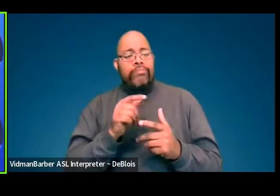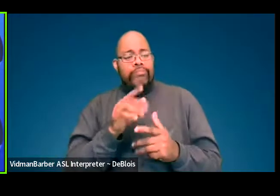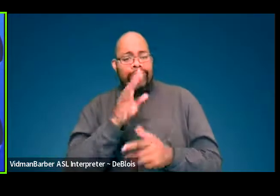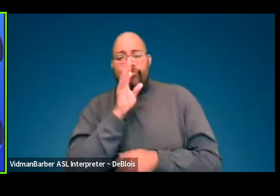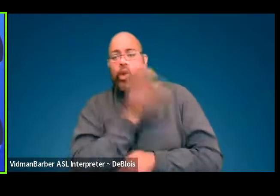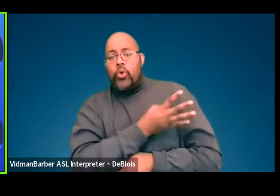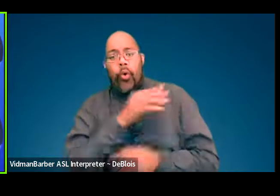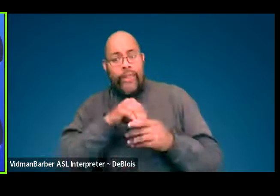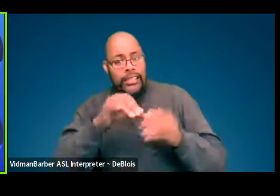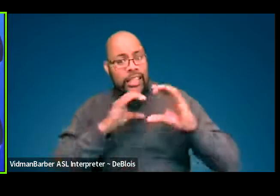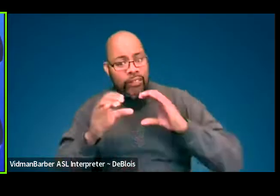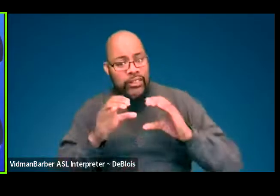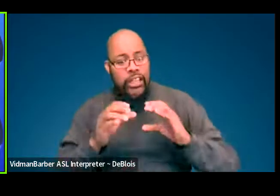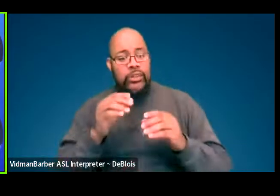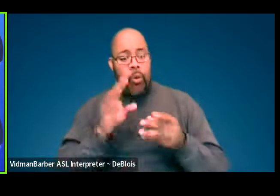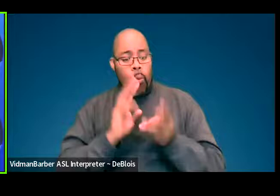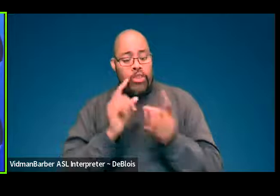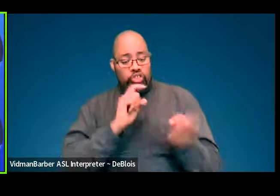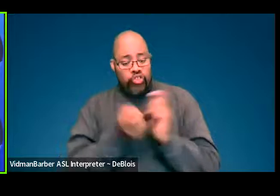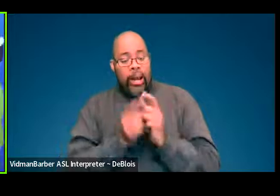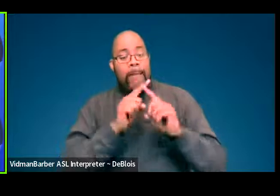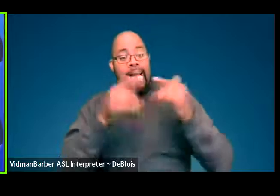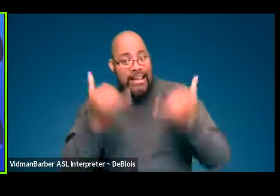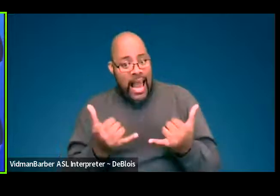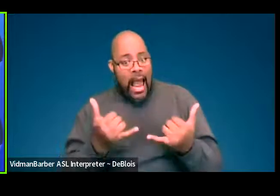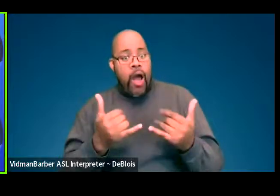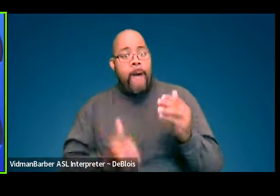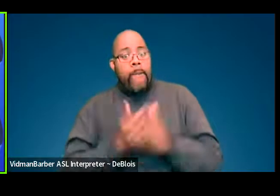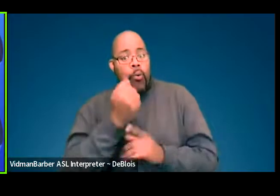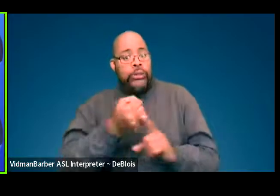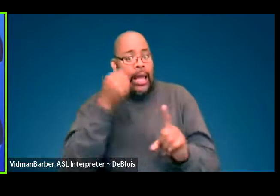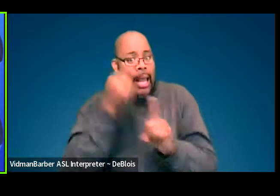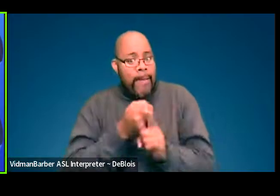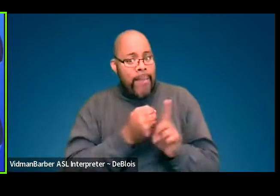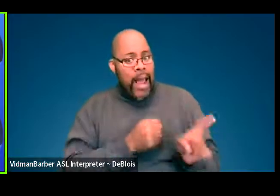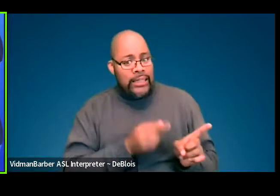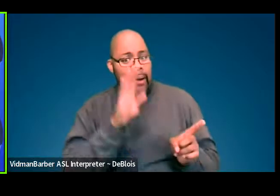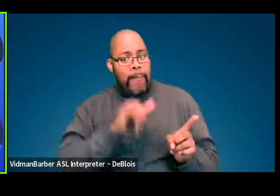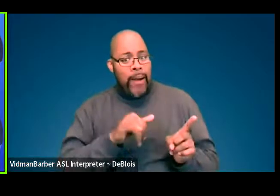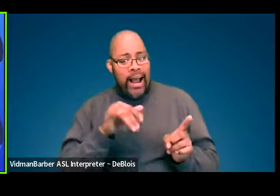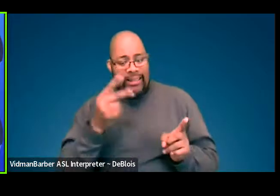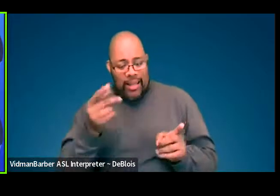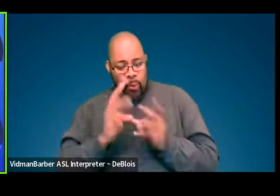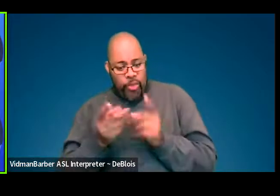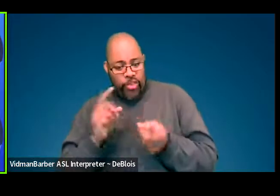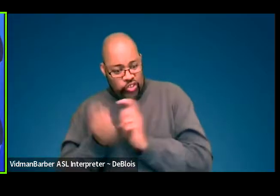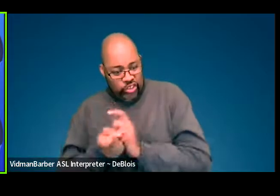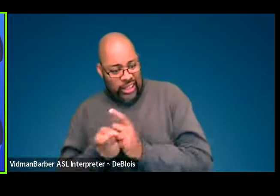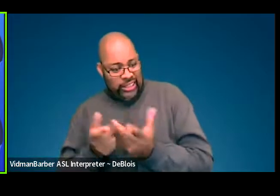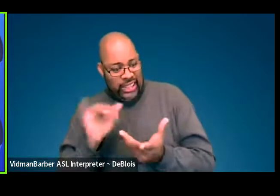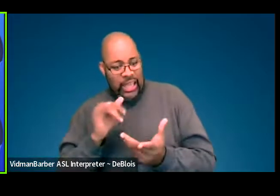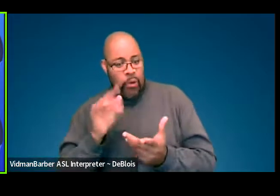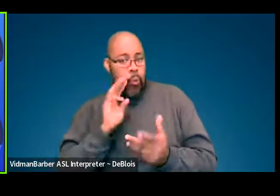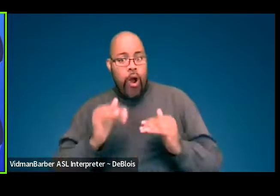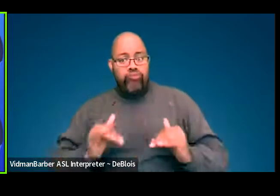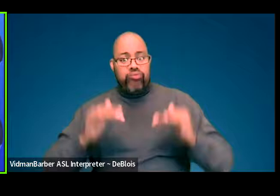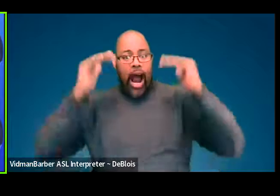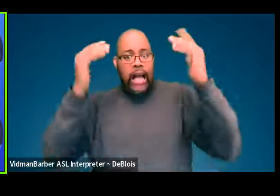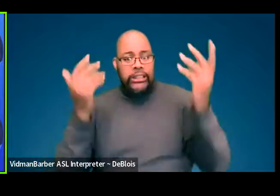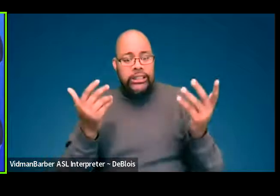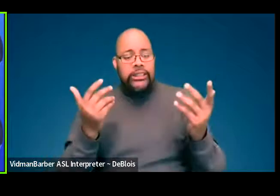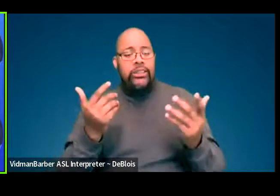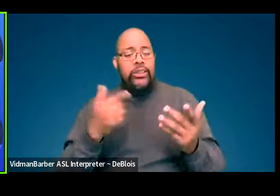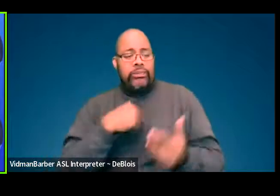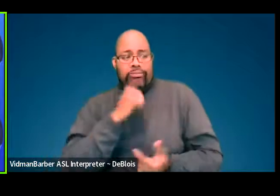out of the conversation of climate change, but we're going to be the most impacted by impacts of climate change, like sea level rise,